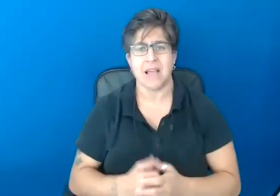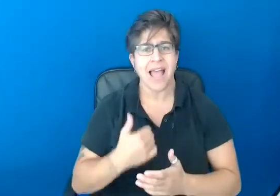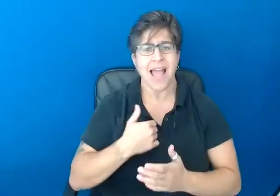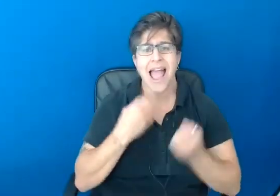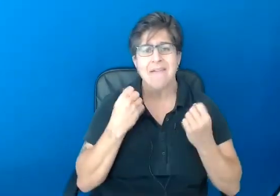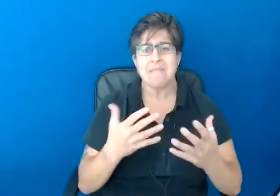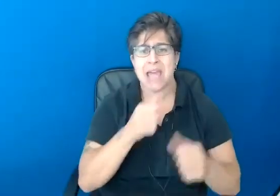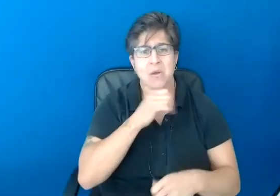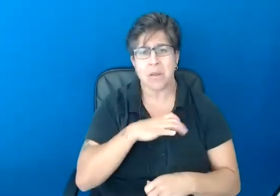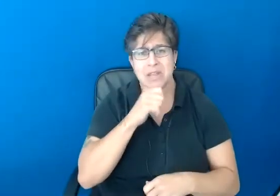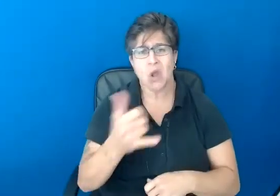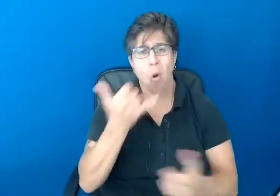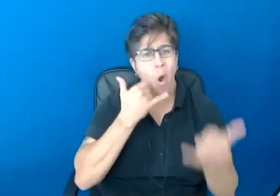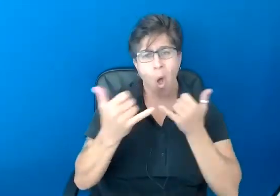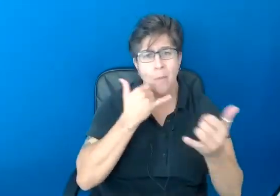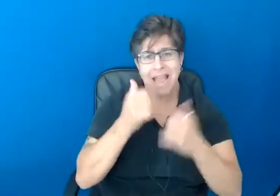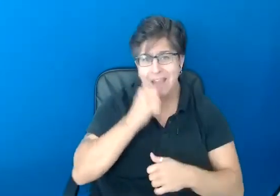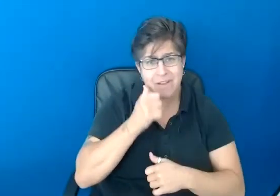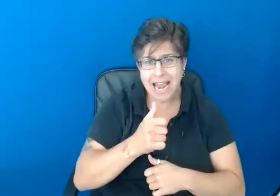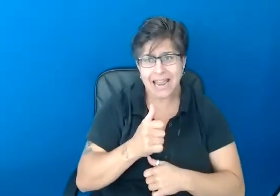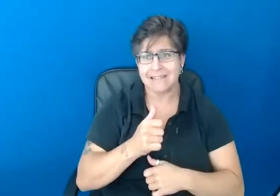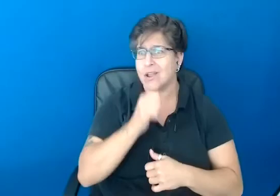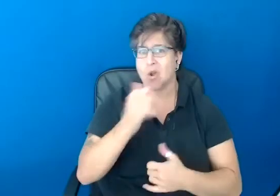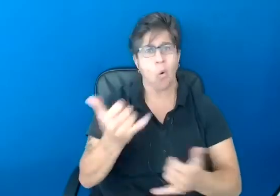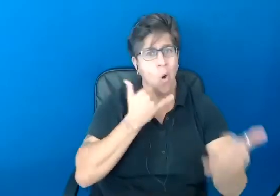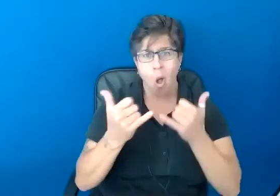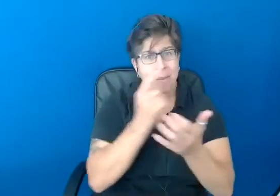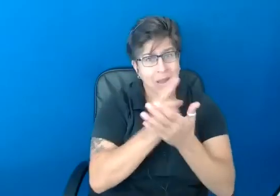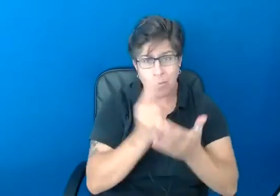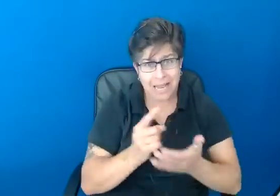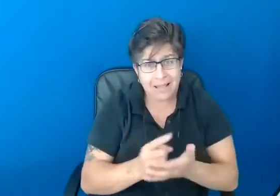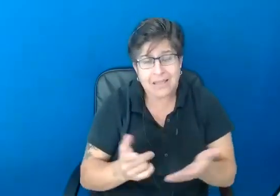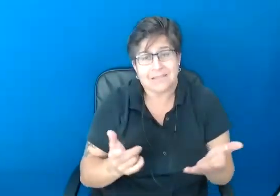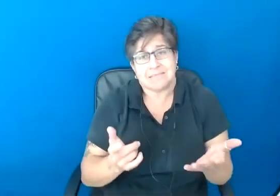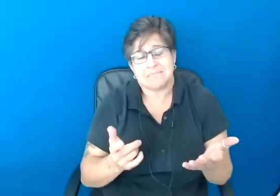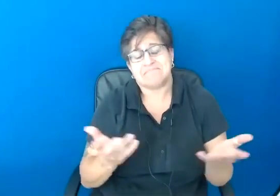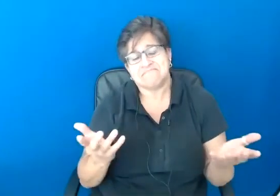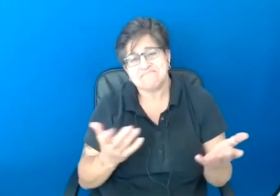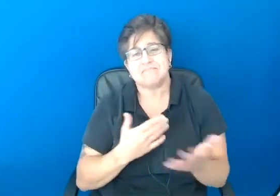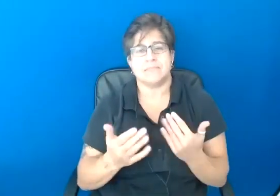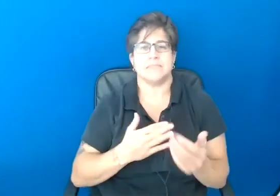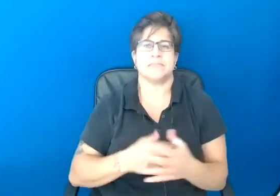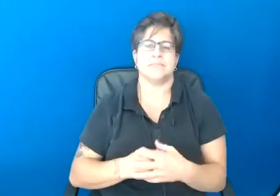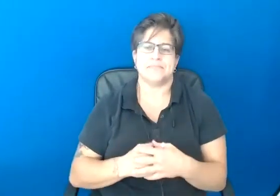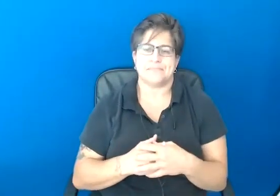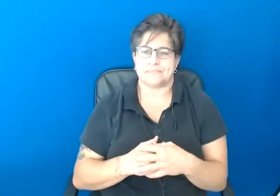the other thing, beyond being of service in any way that we can, I think, and